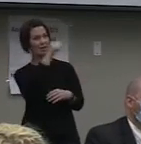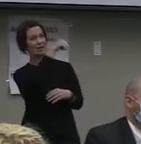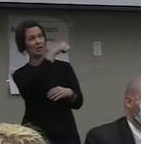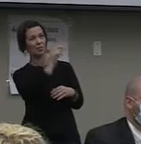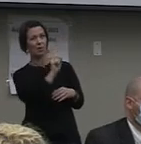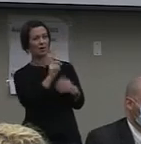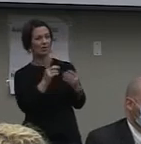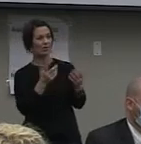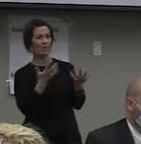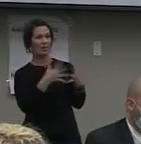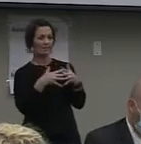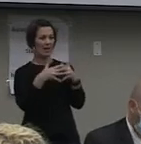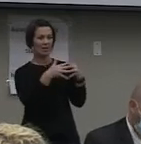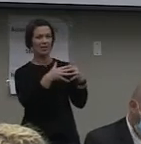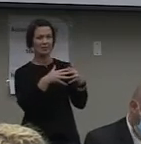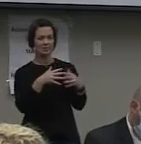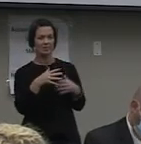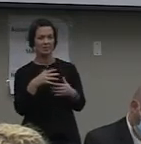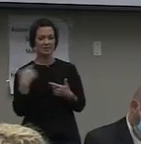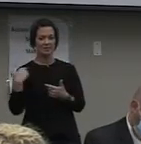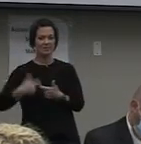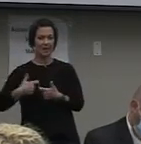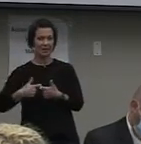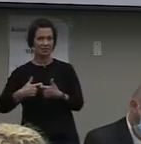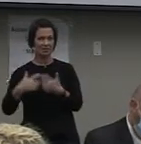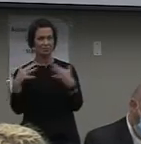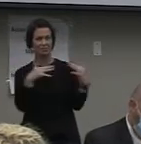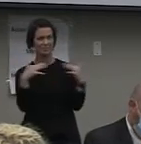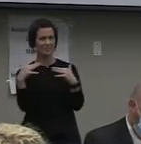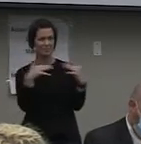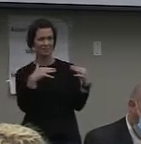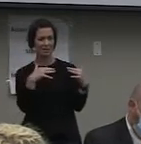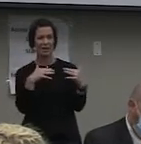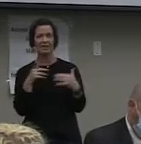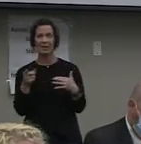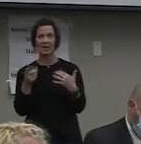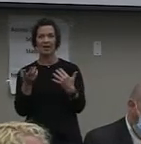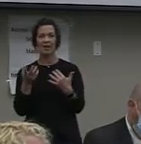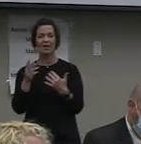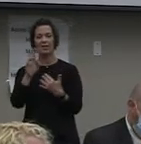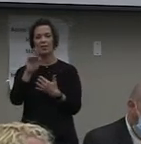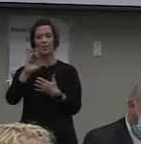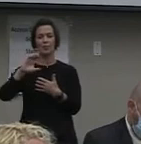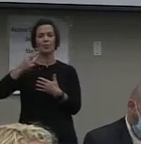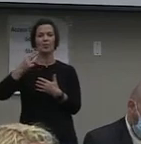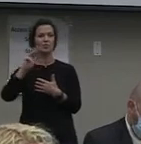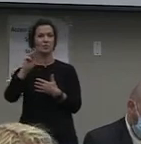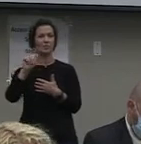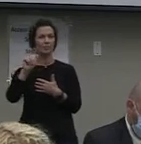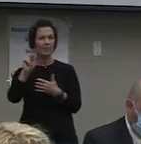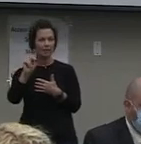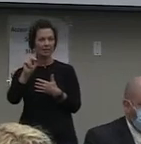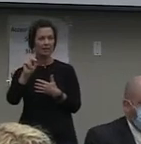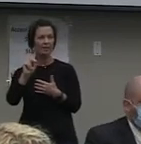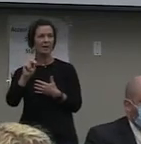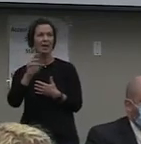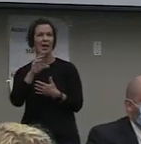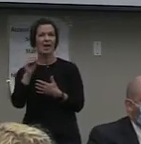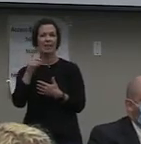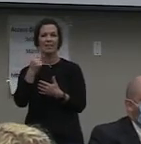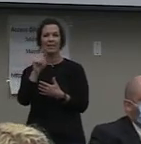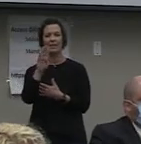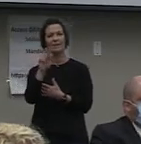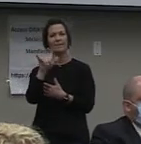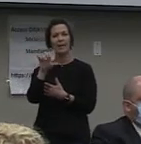Americans and Spanish here overthrew Fort Richmond and ultimately raised the Bonnie Blue Flag, which became